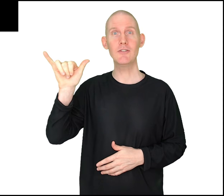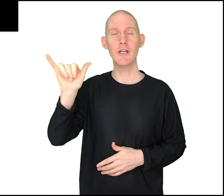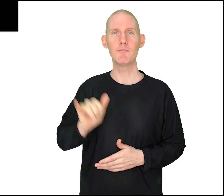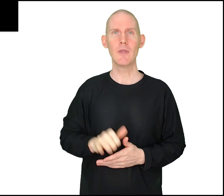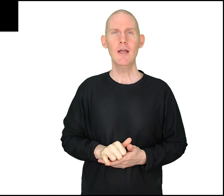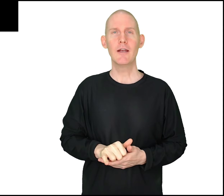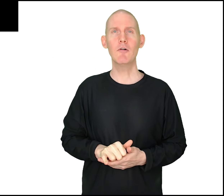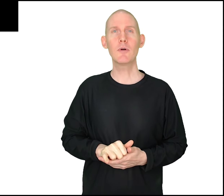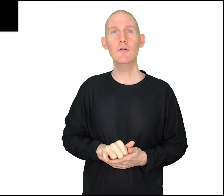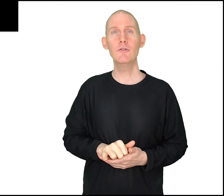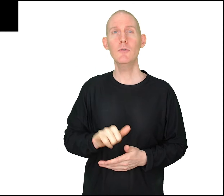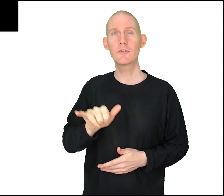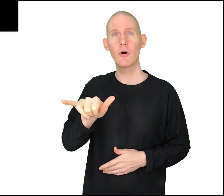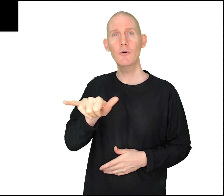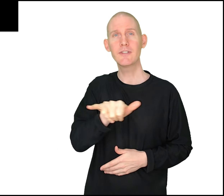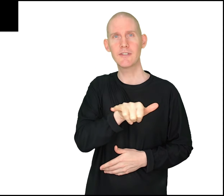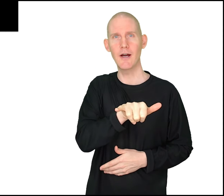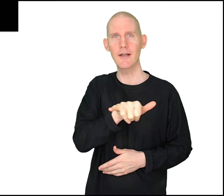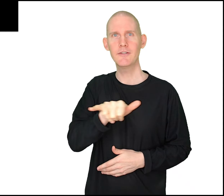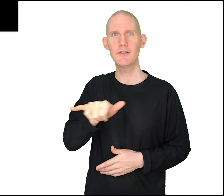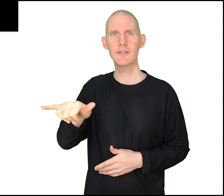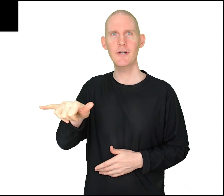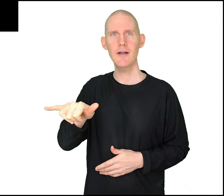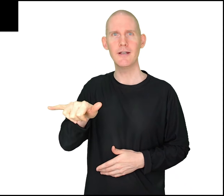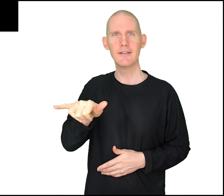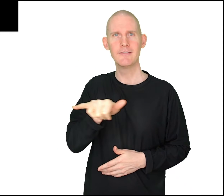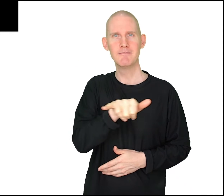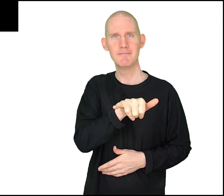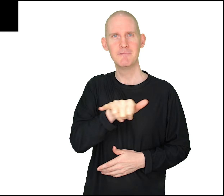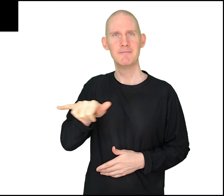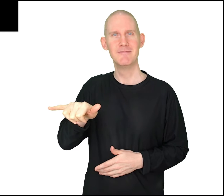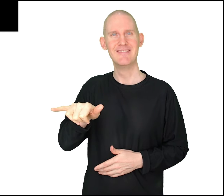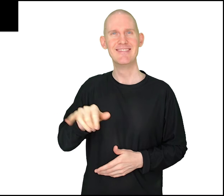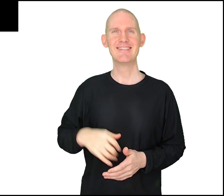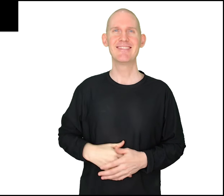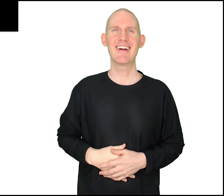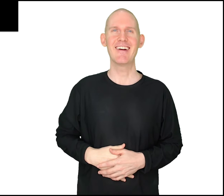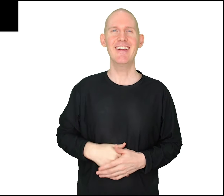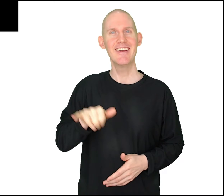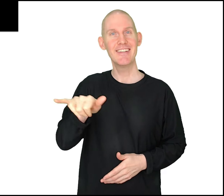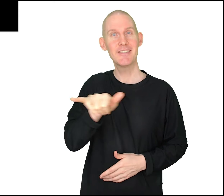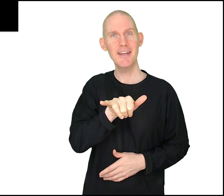shape. Now what we're going to do is go side to side. All right, same.